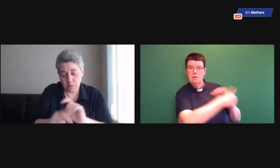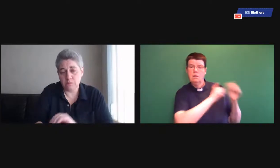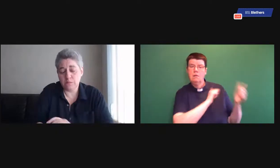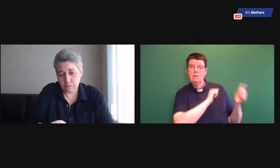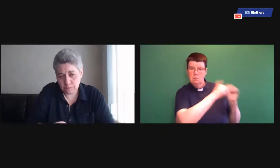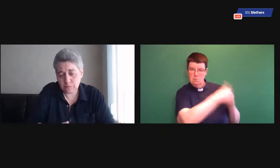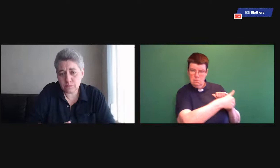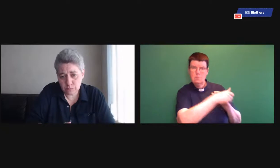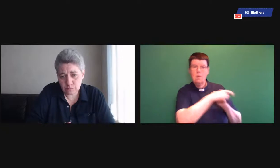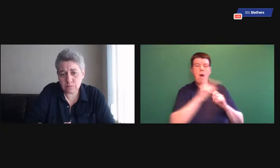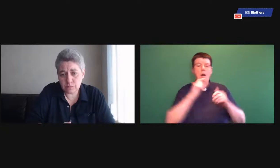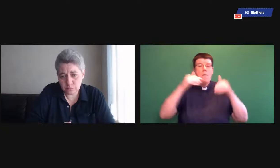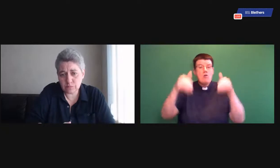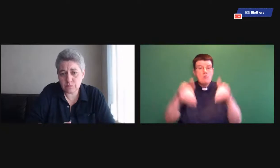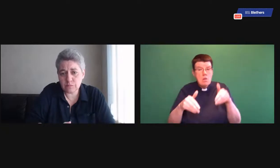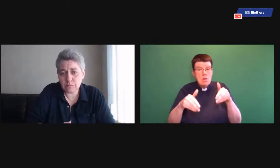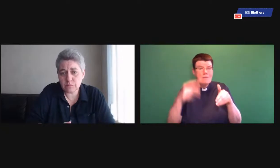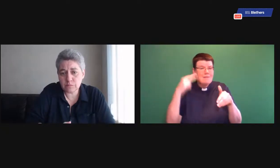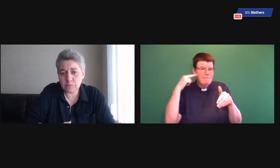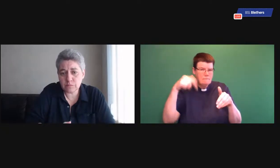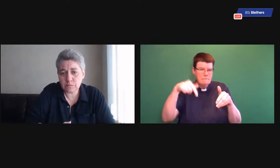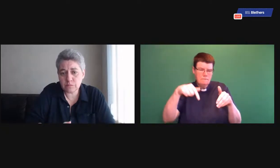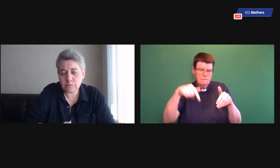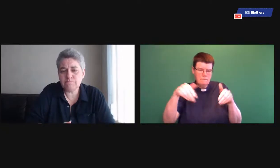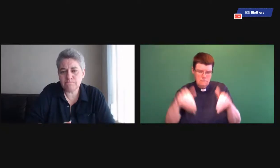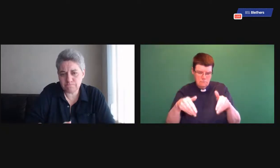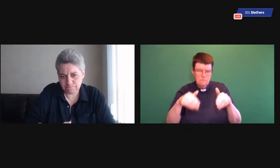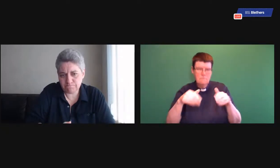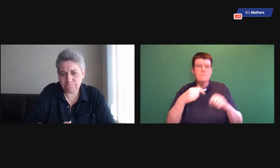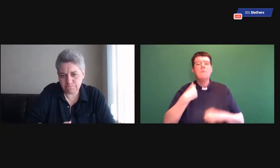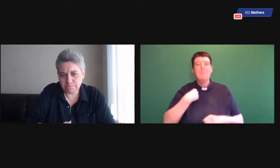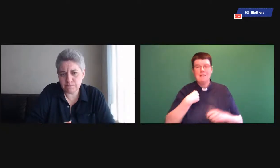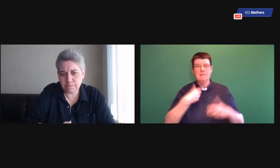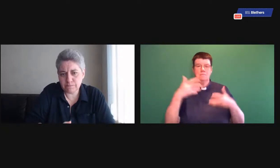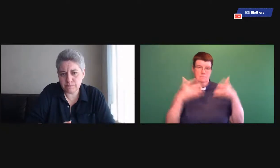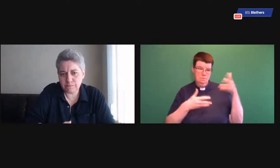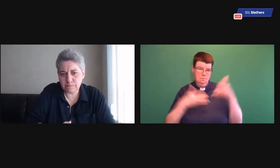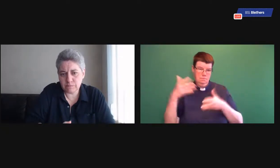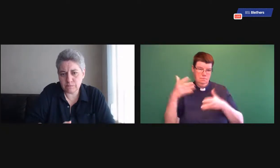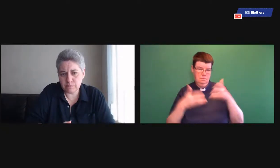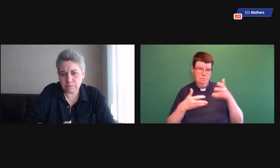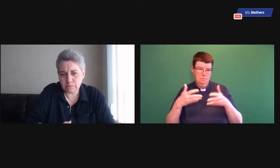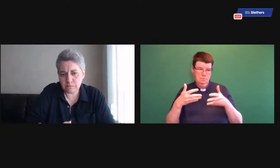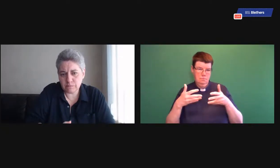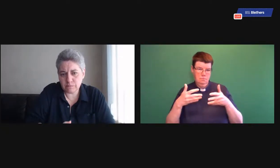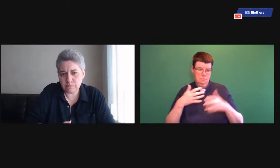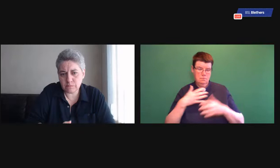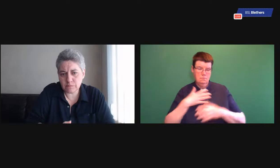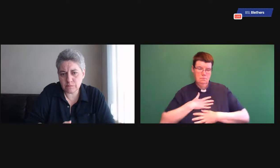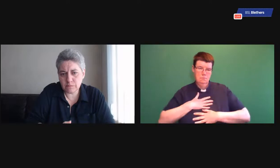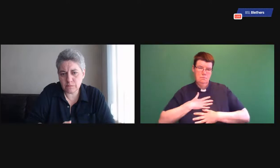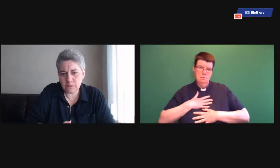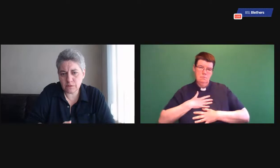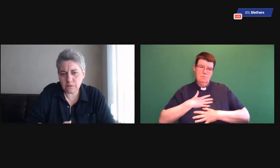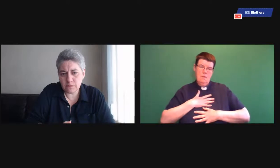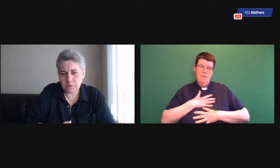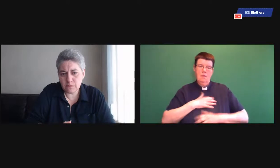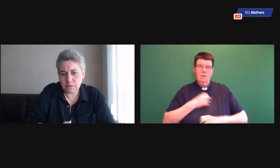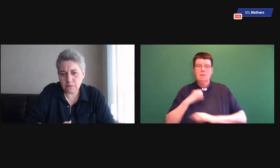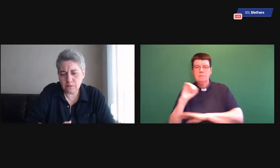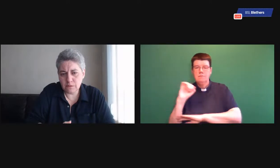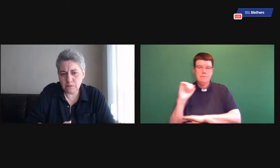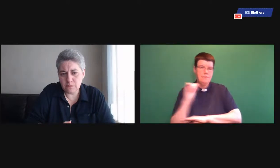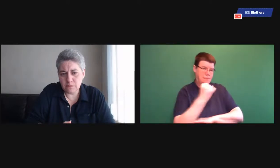time, and we were working together. But we went to the burial, and it was a deaf person at the burial, and I was signing away,